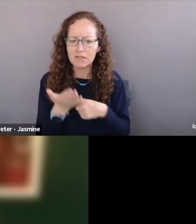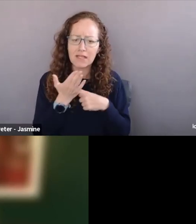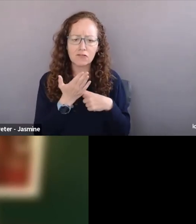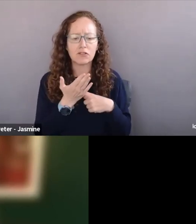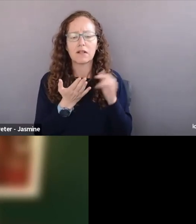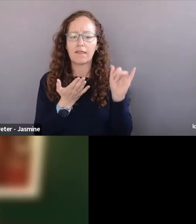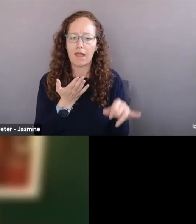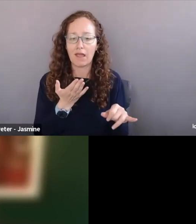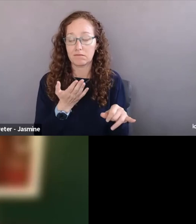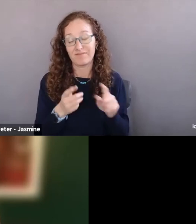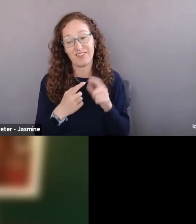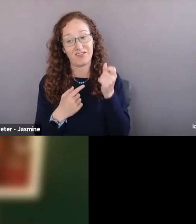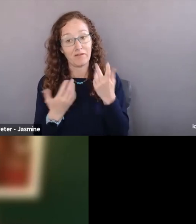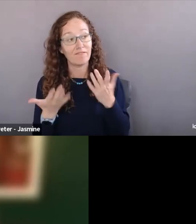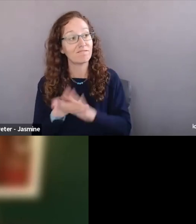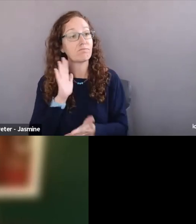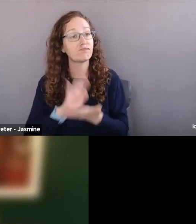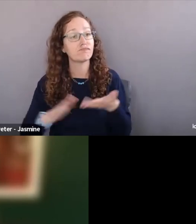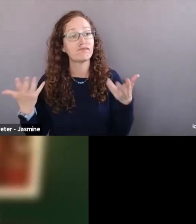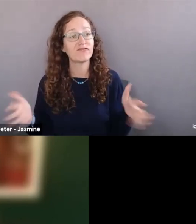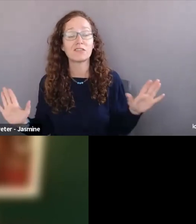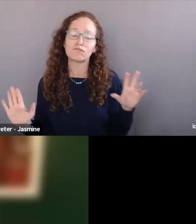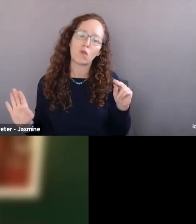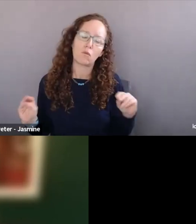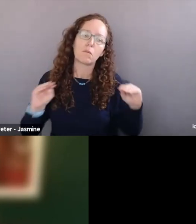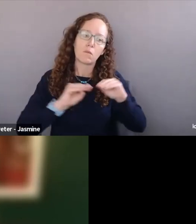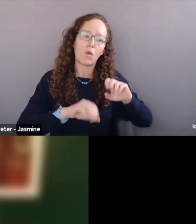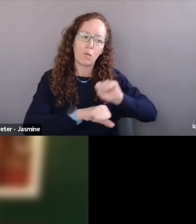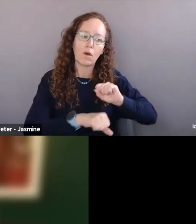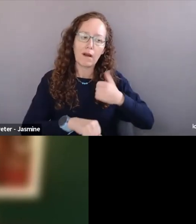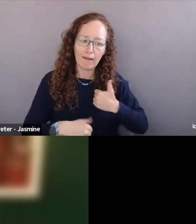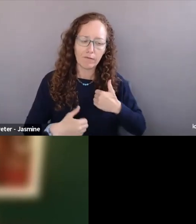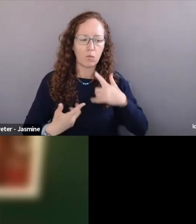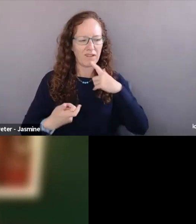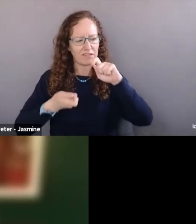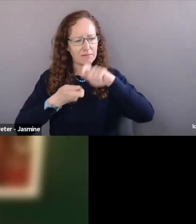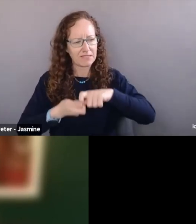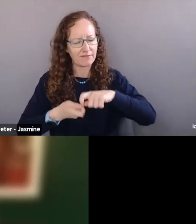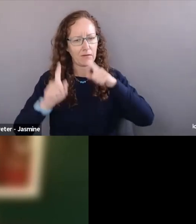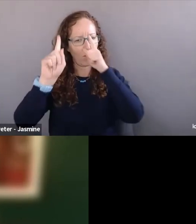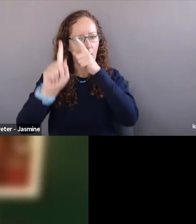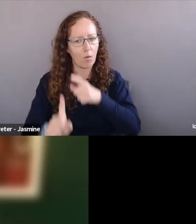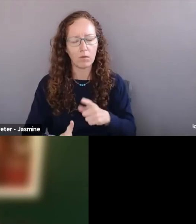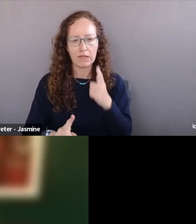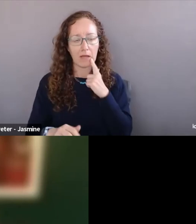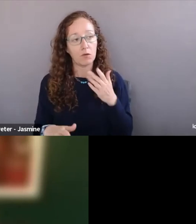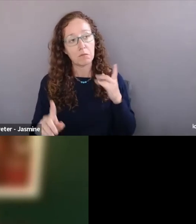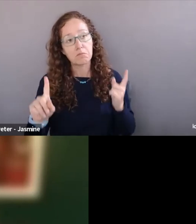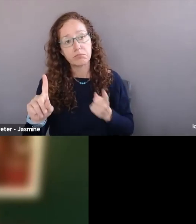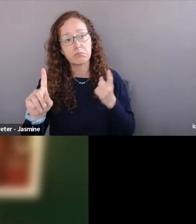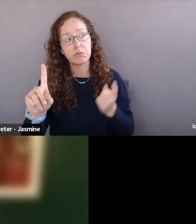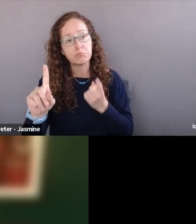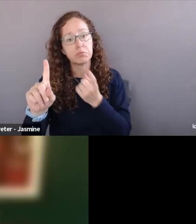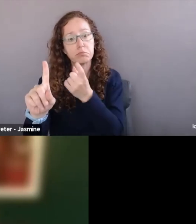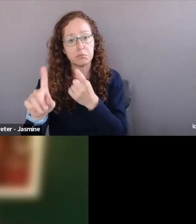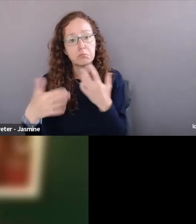making progress against some very specific metrics. Yeah, as a Black woman and as a woman who has